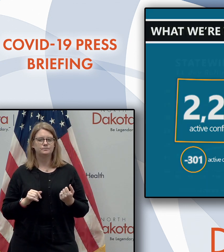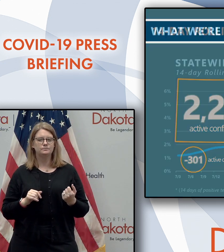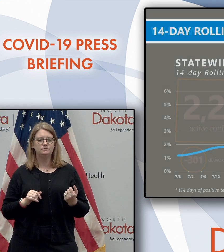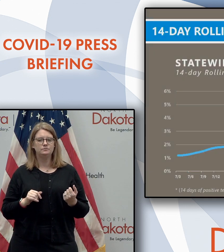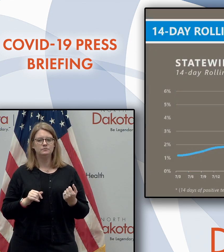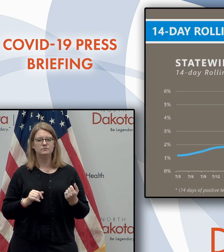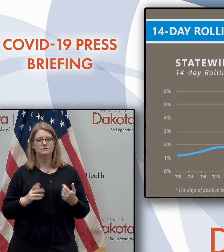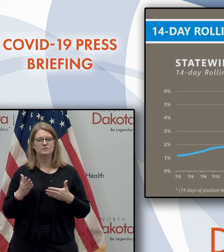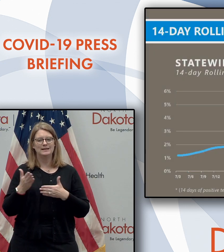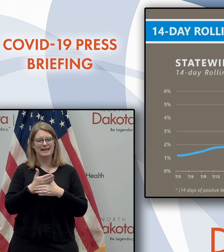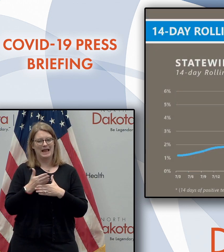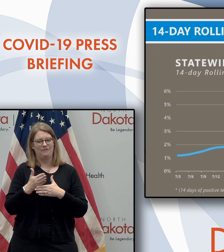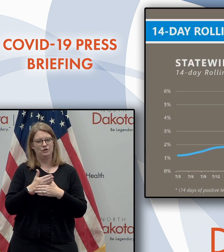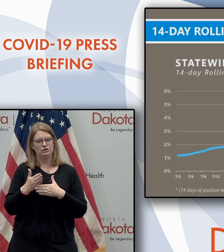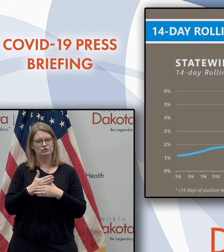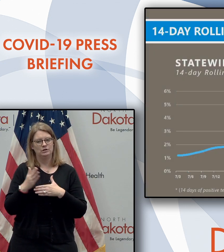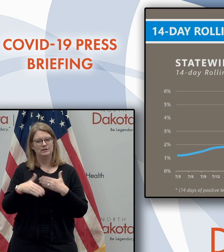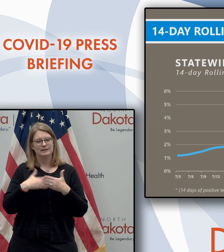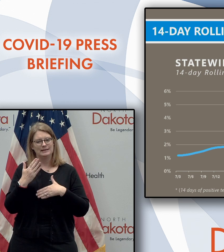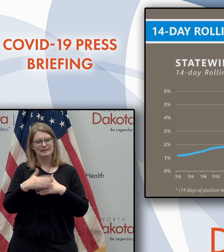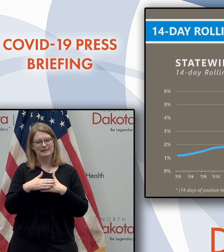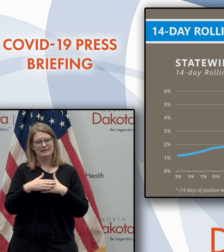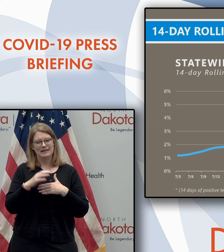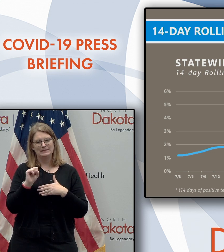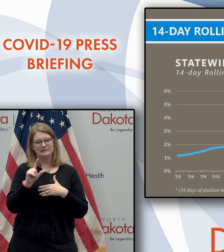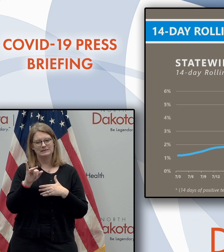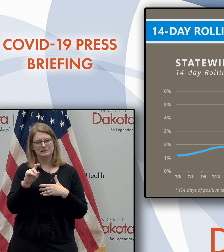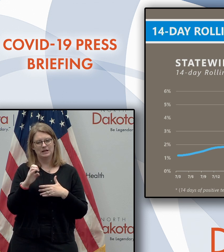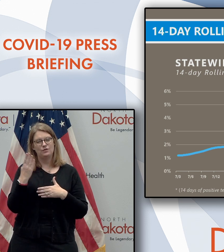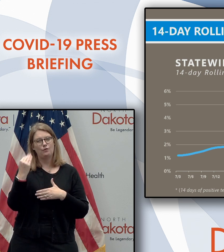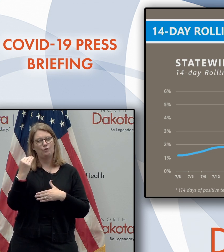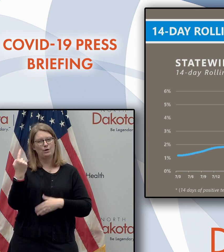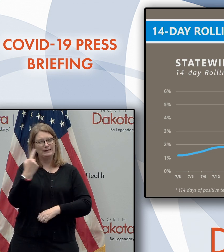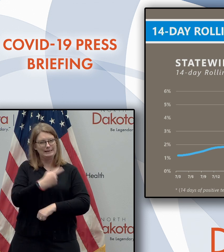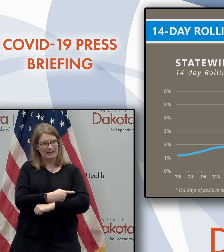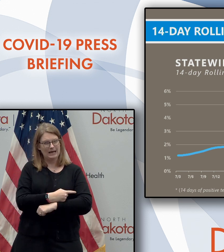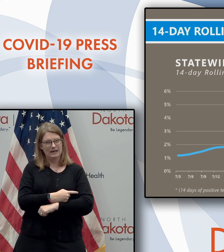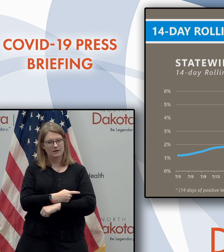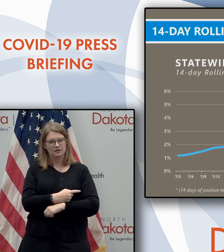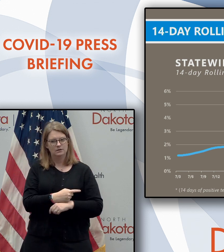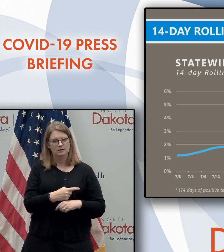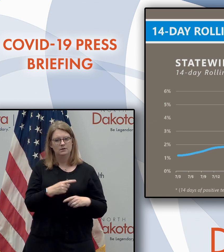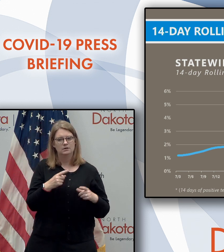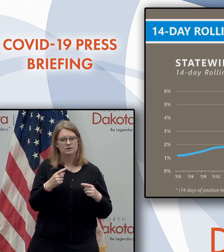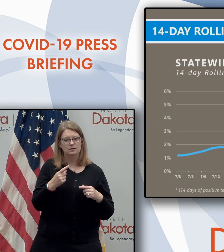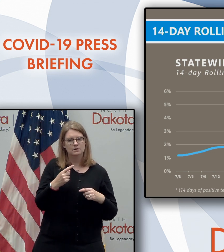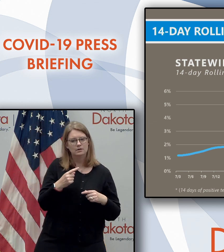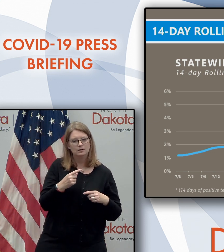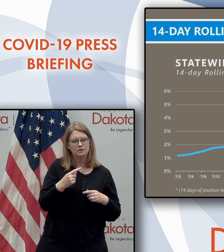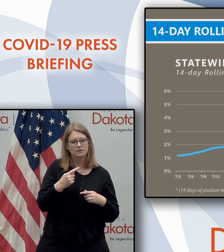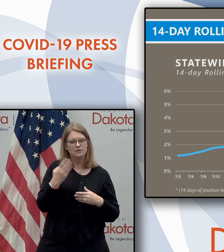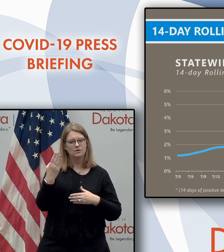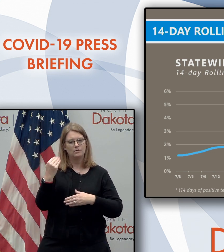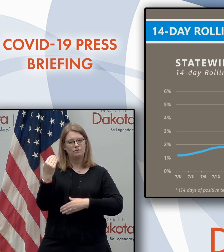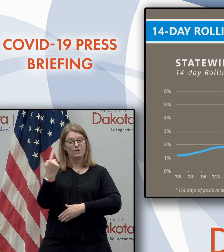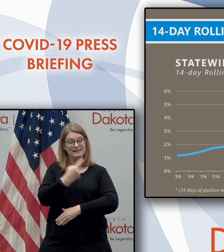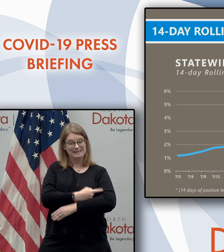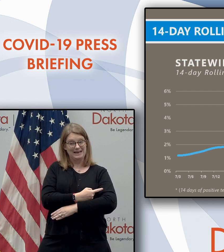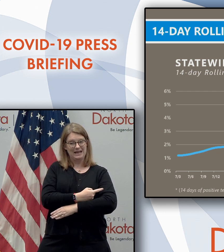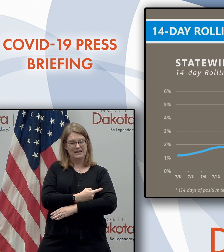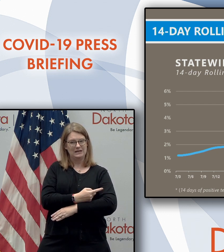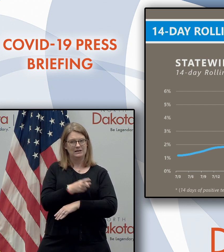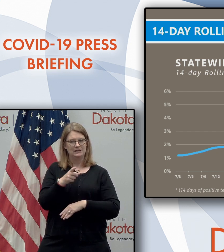The rolling average, if we go to the next slide, the 14-day versus the 7-day, the rolling average has